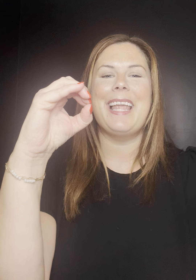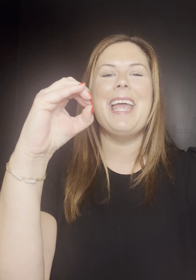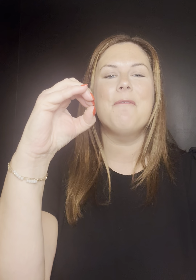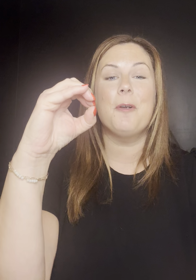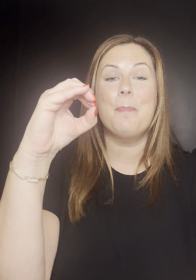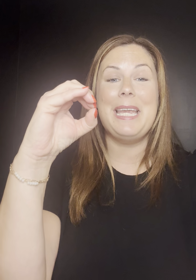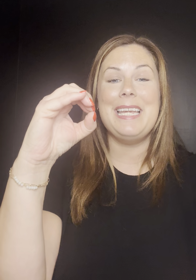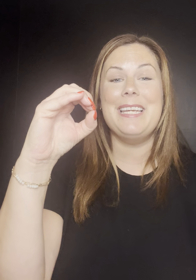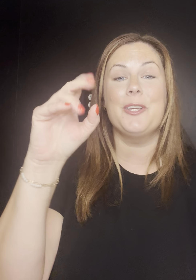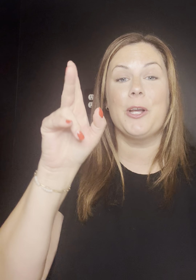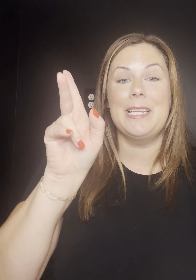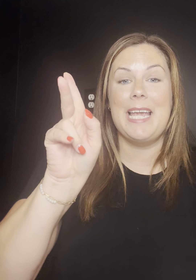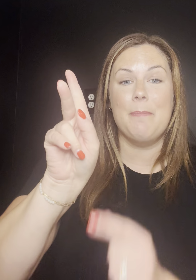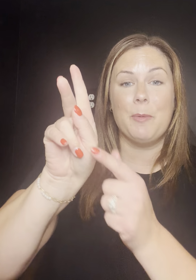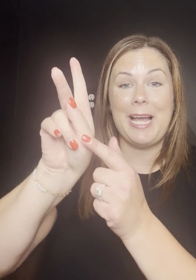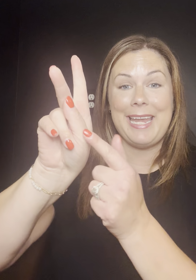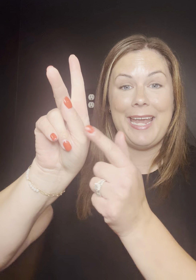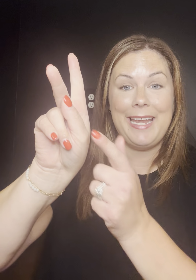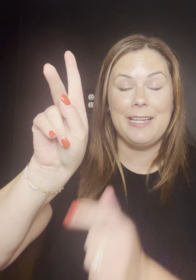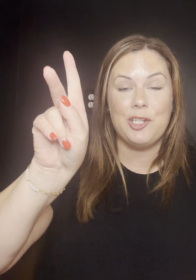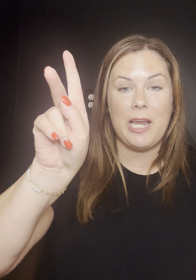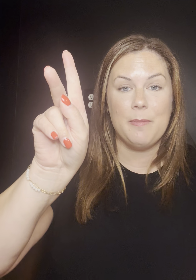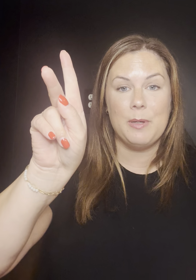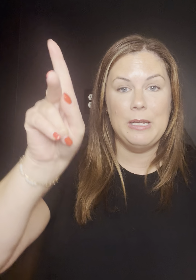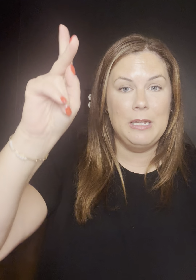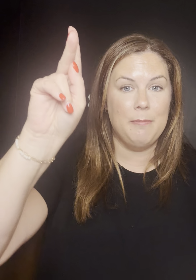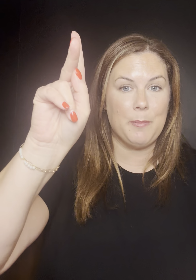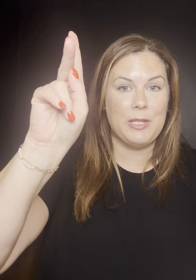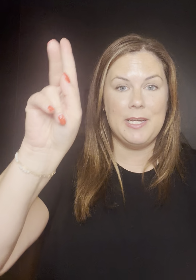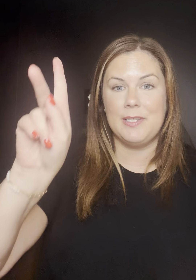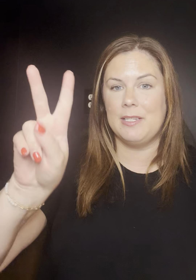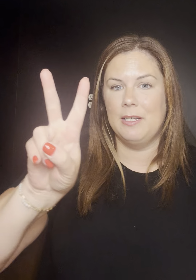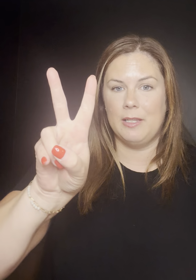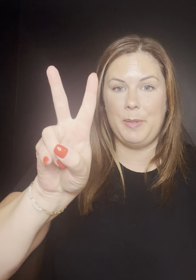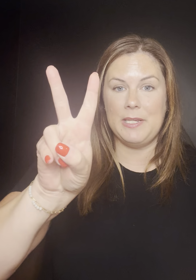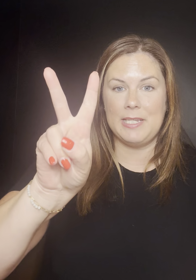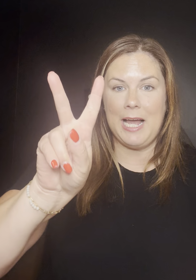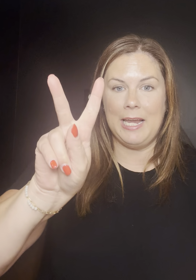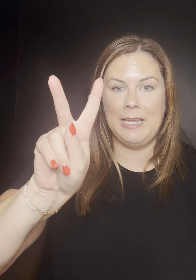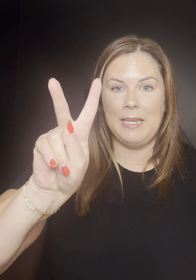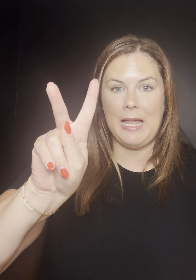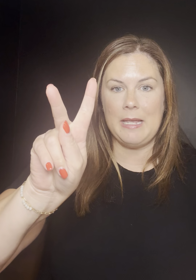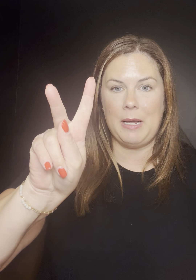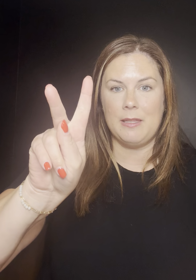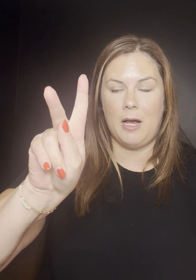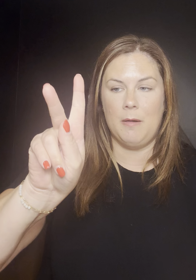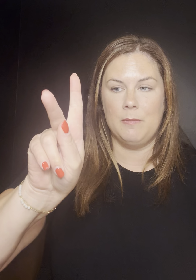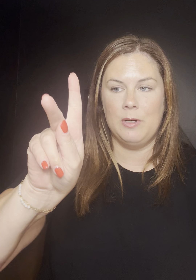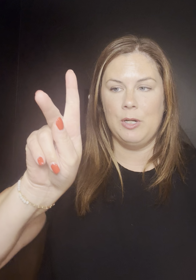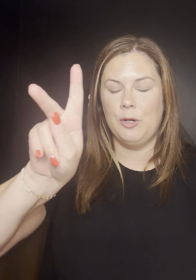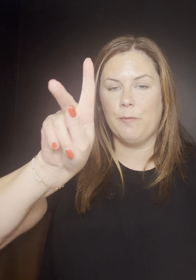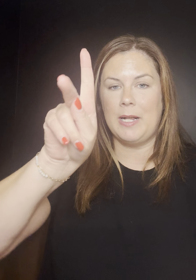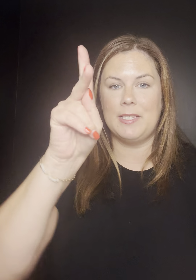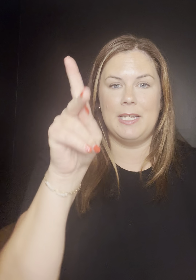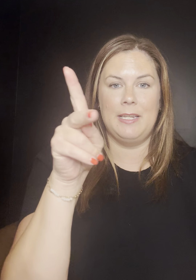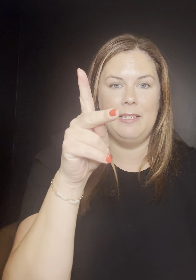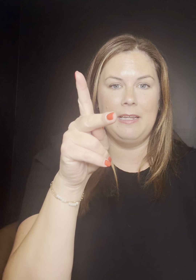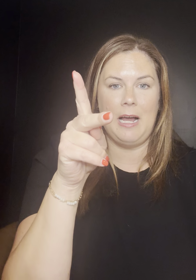And for P, you're gonna take, remember that K hand shape? Remember this? The peace sign and then my thumb rested on my